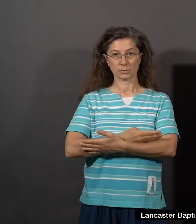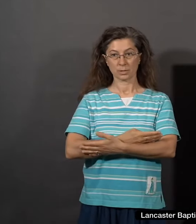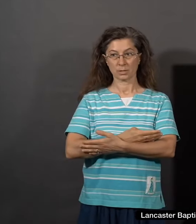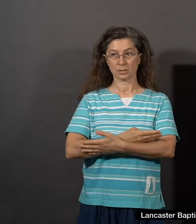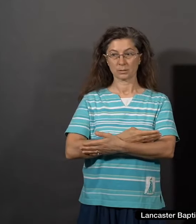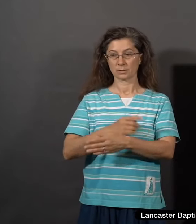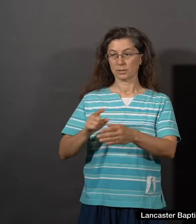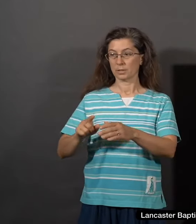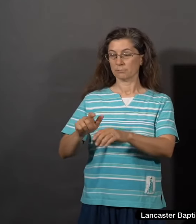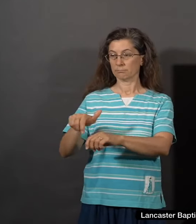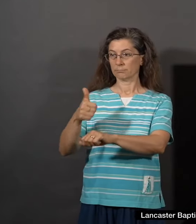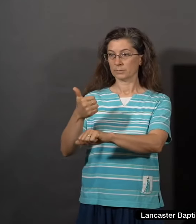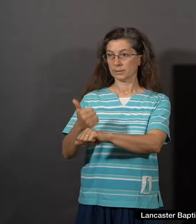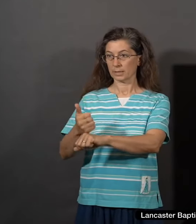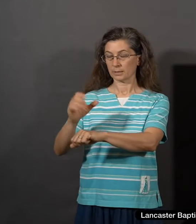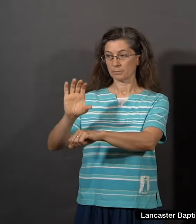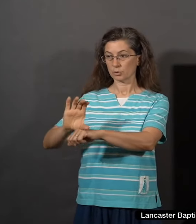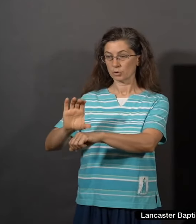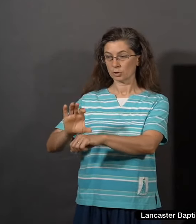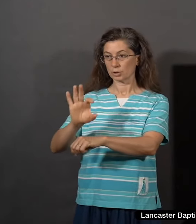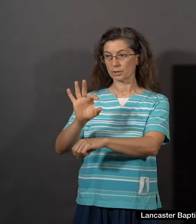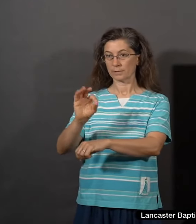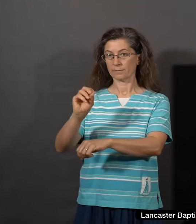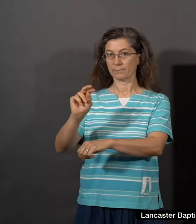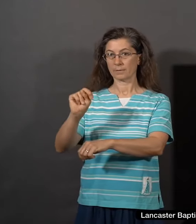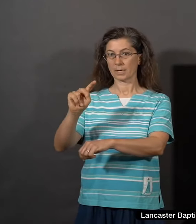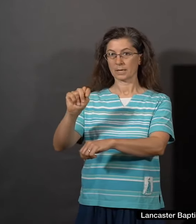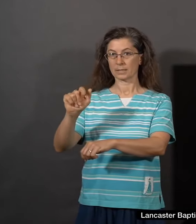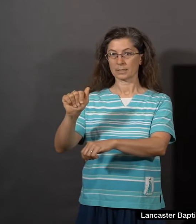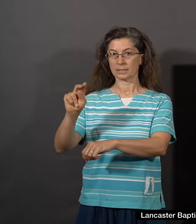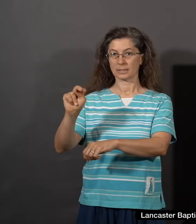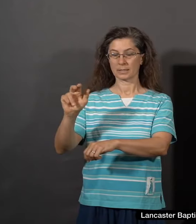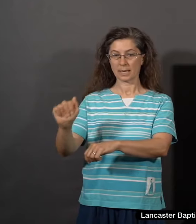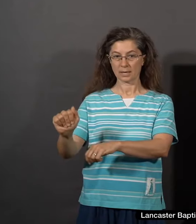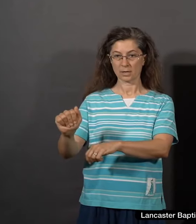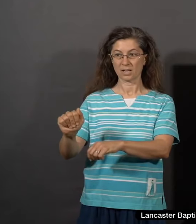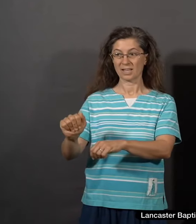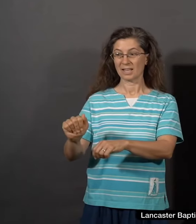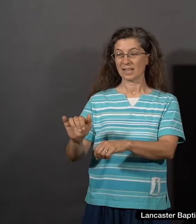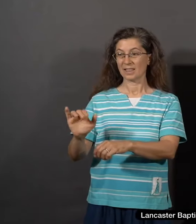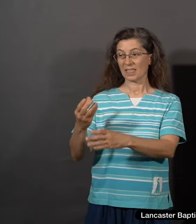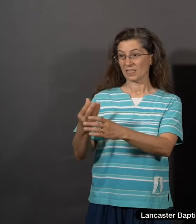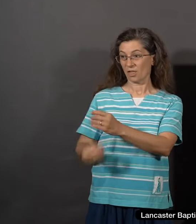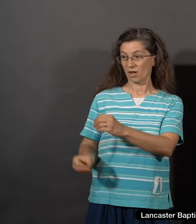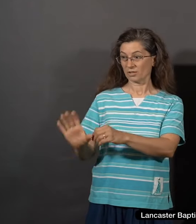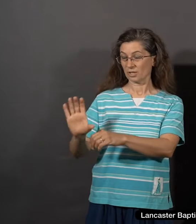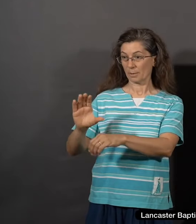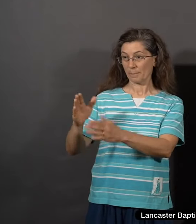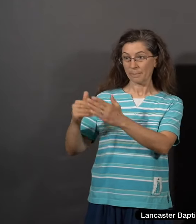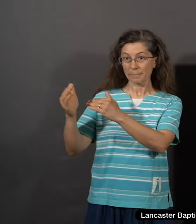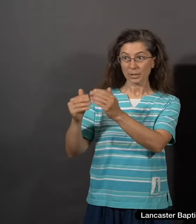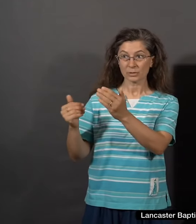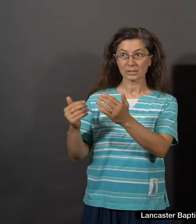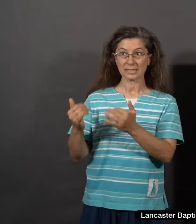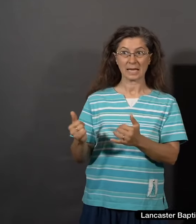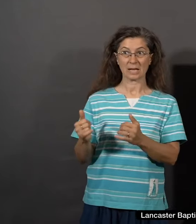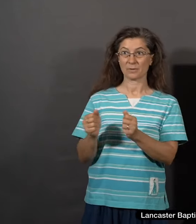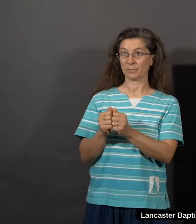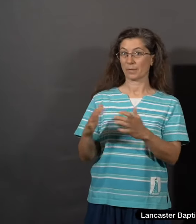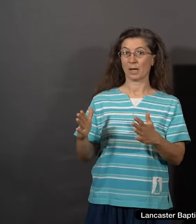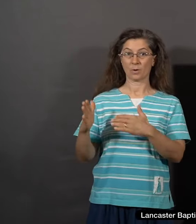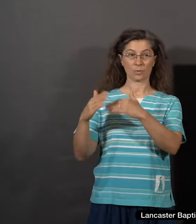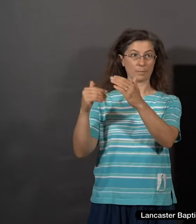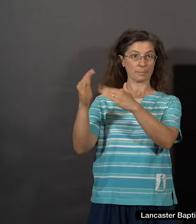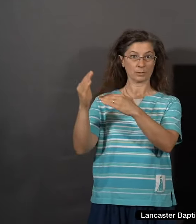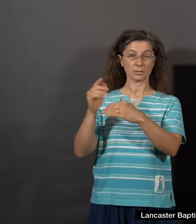building that they were renting from the city of fontana now the city said that they cannot have it back and so they're without a building um and i'm just praying god does